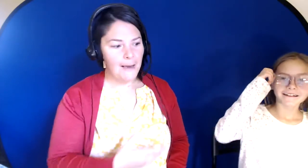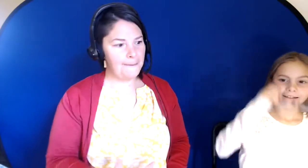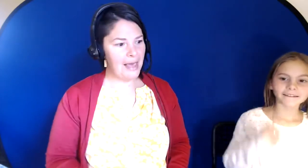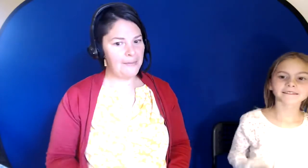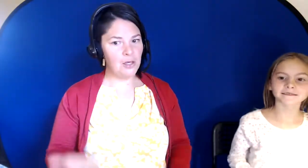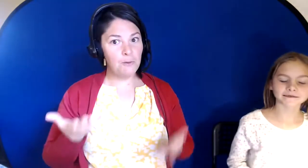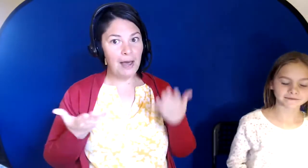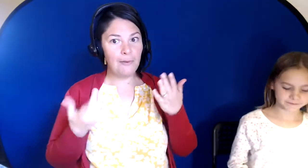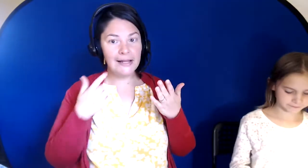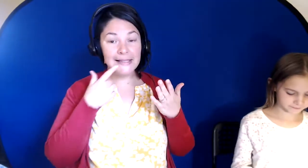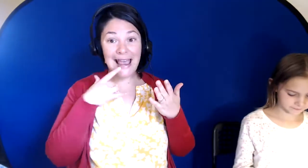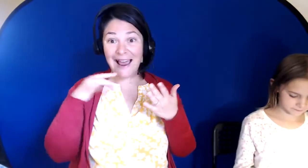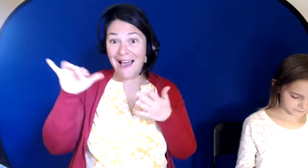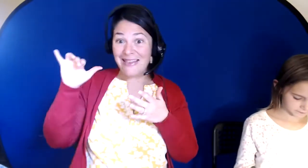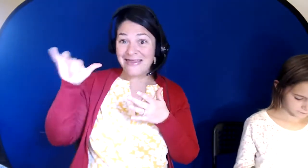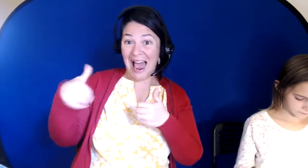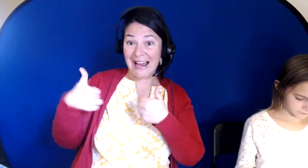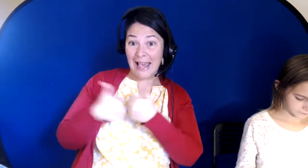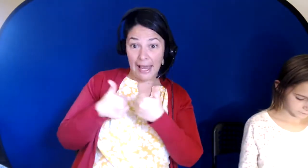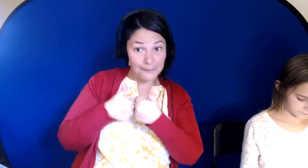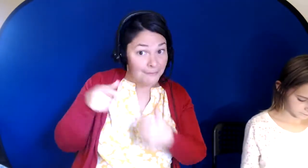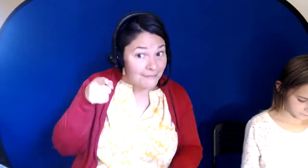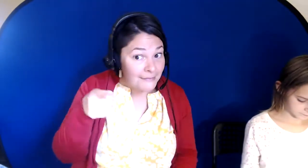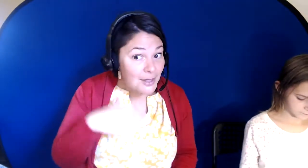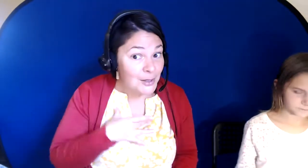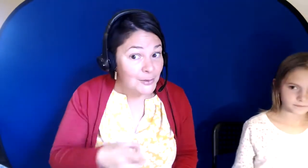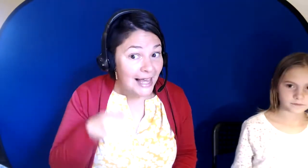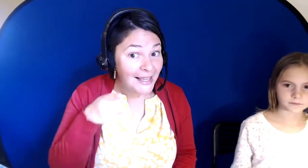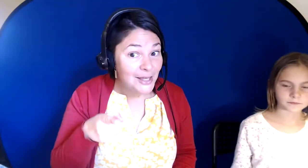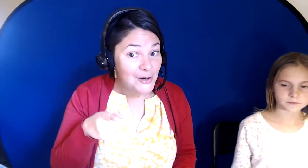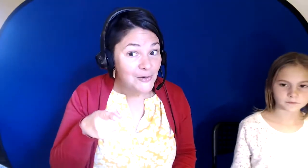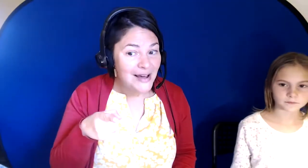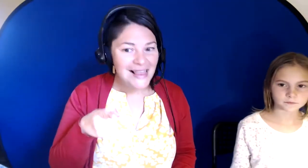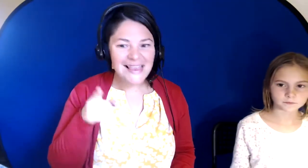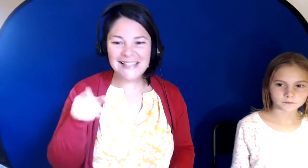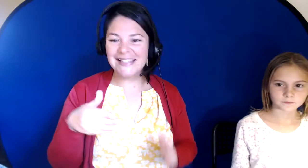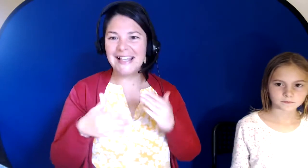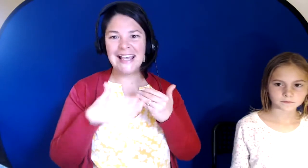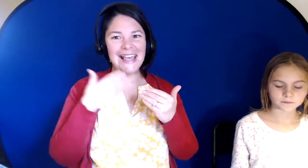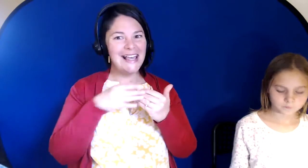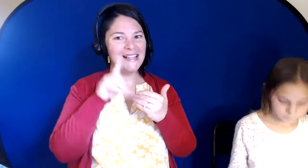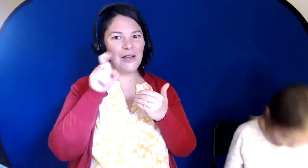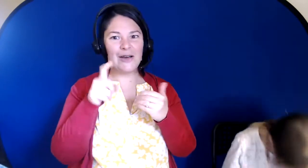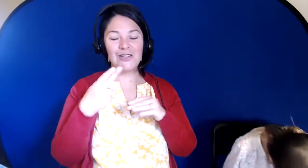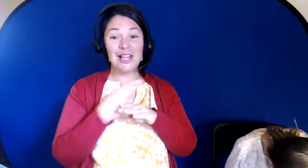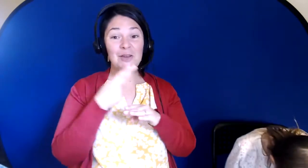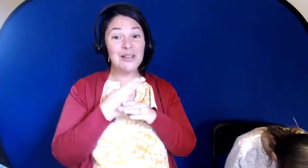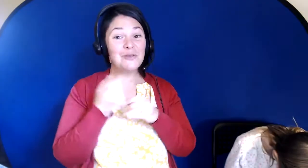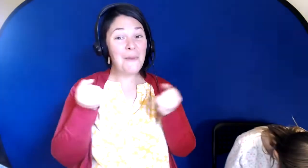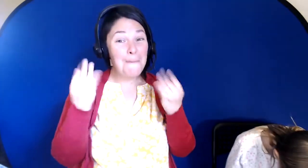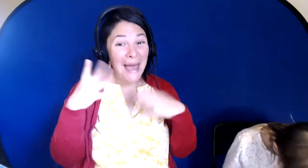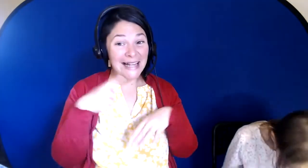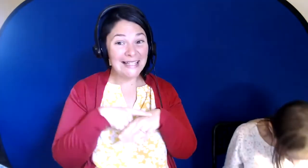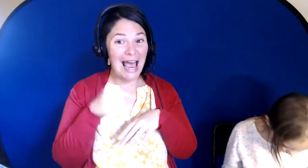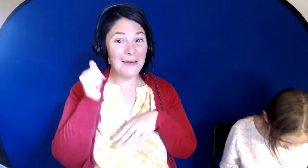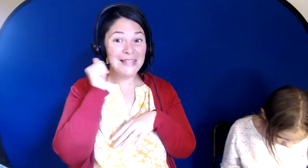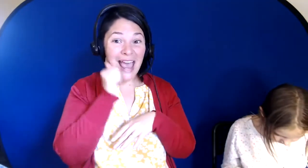Maybe you might want to say, that game. You like you? This is an easy question that you can use many times every